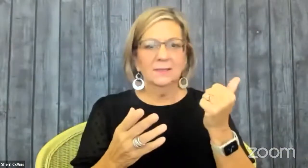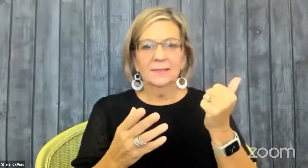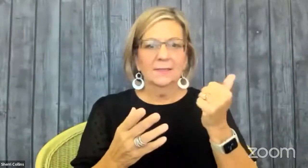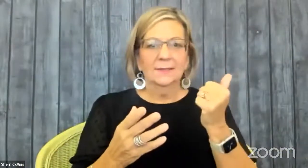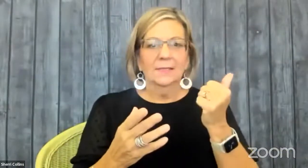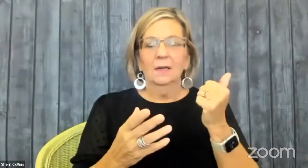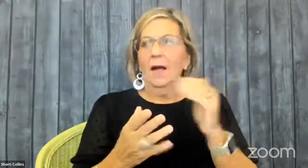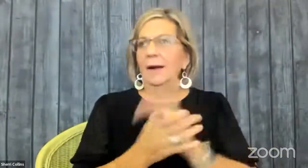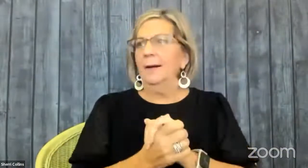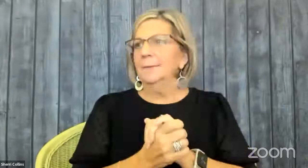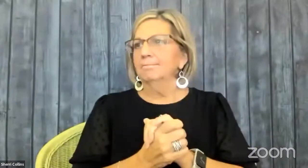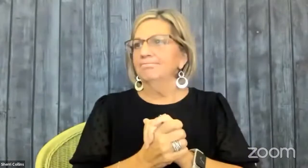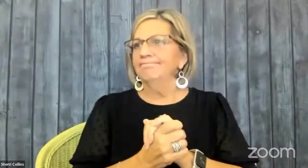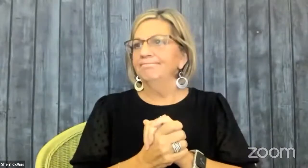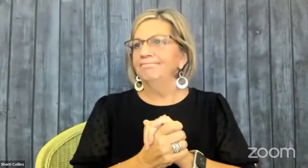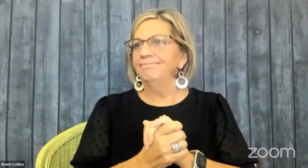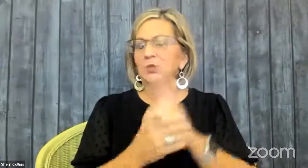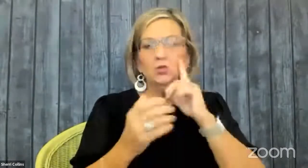best